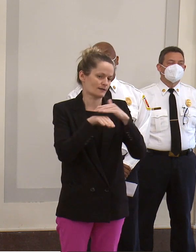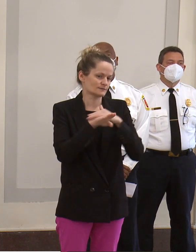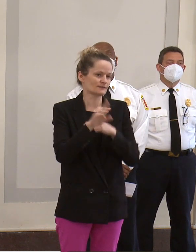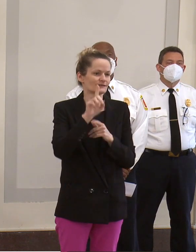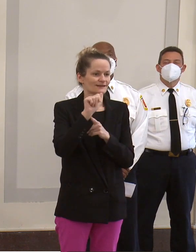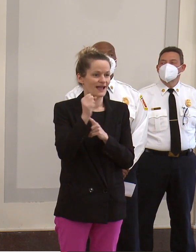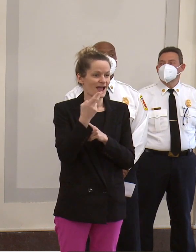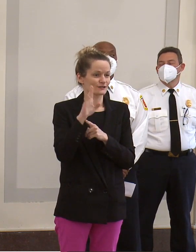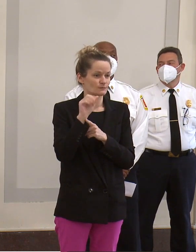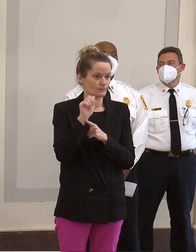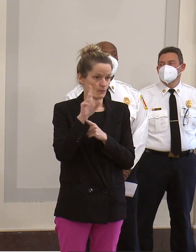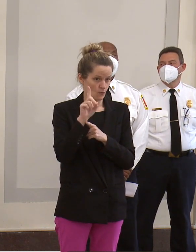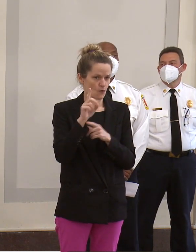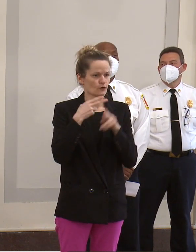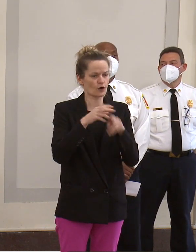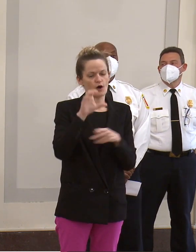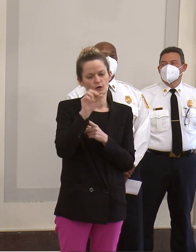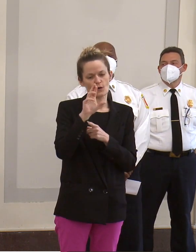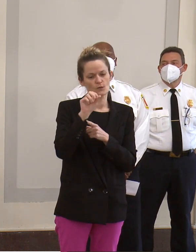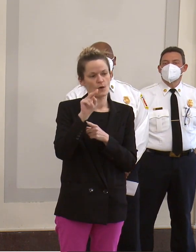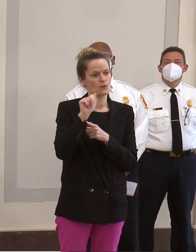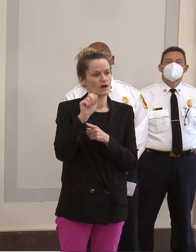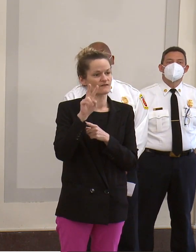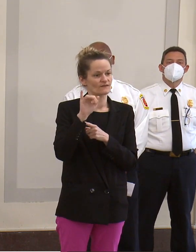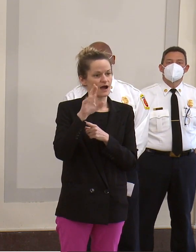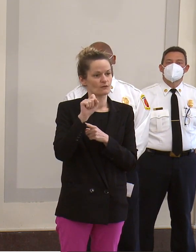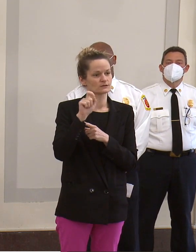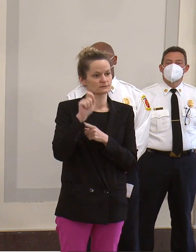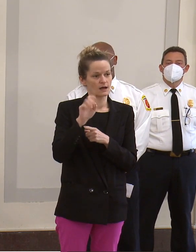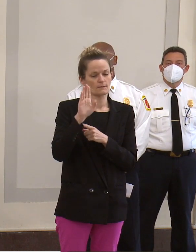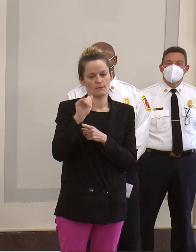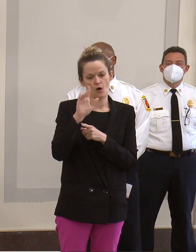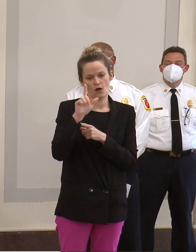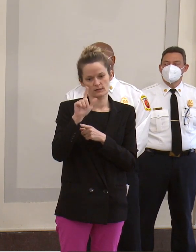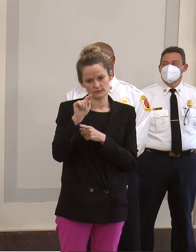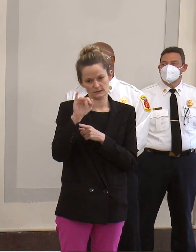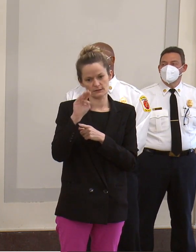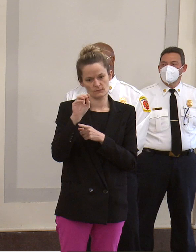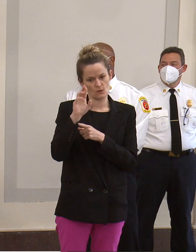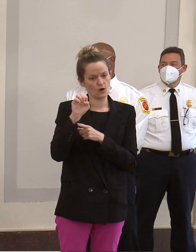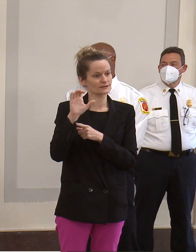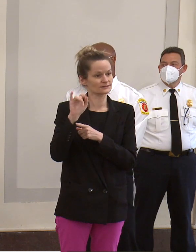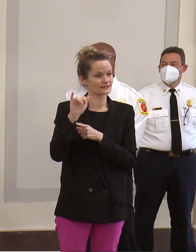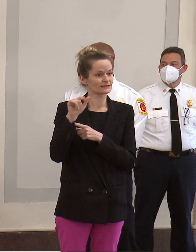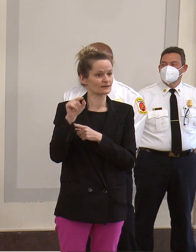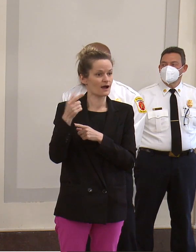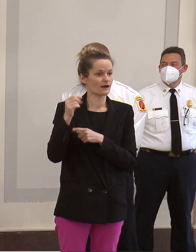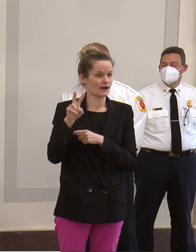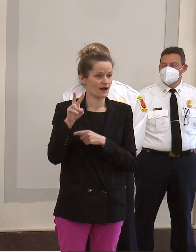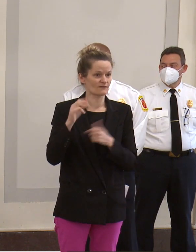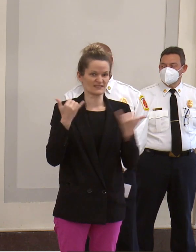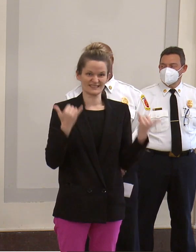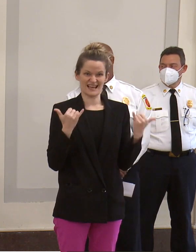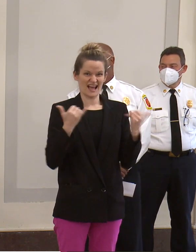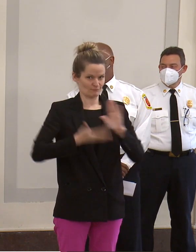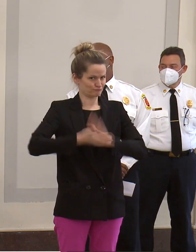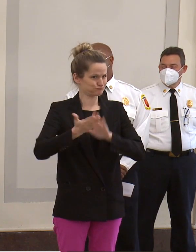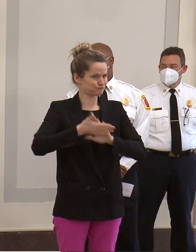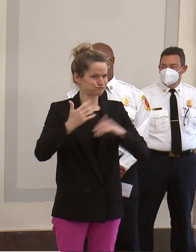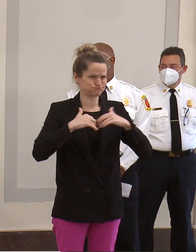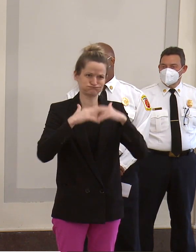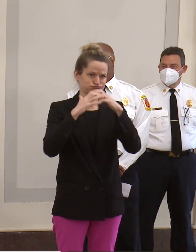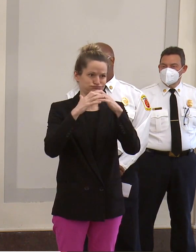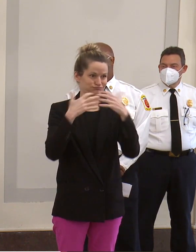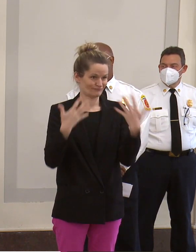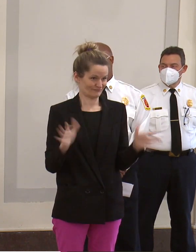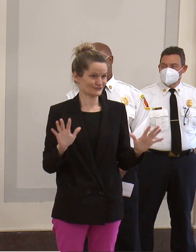coronavirus.baltimorecity.gov. The dashboard is live as we speak here this morning. Baltimoreans have heard me say time and time again that